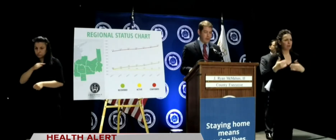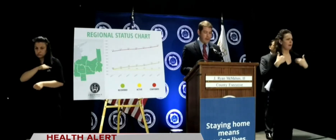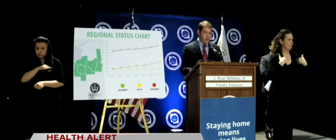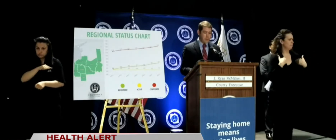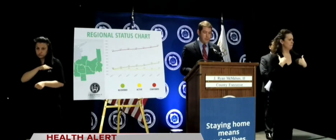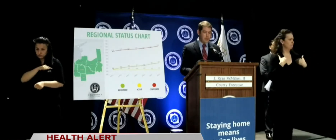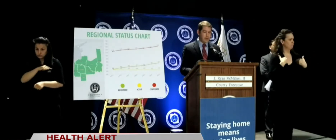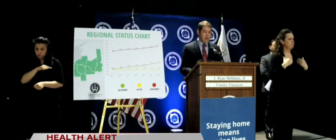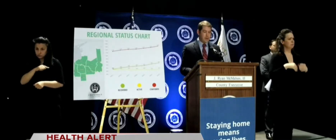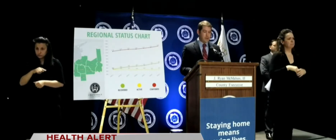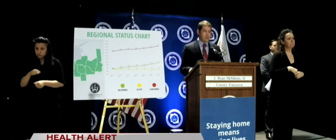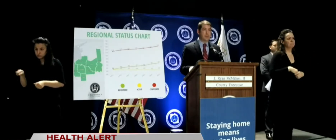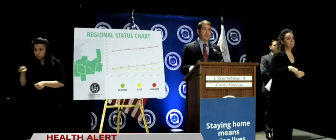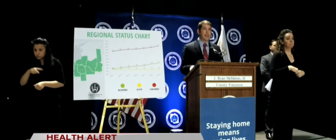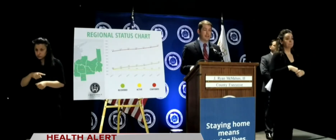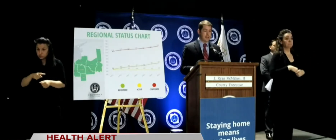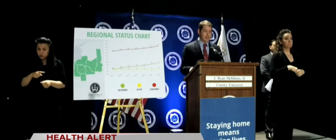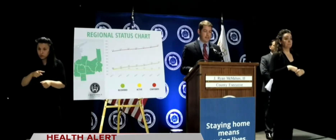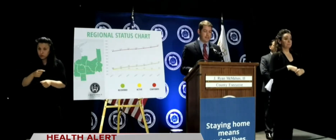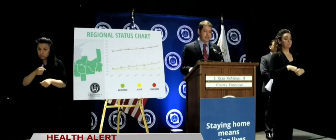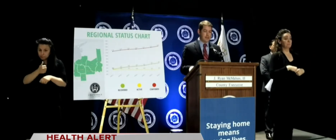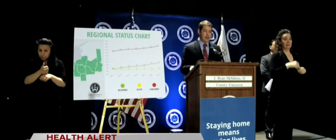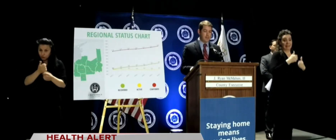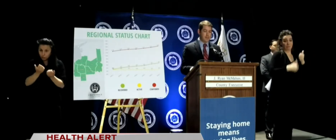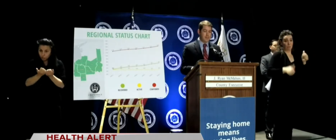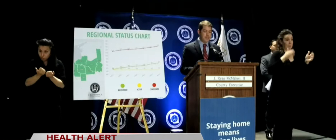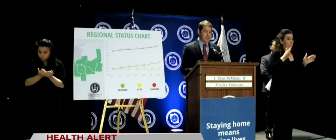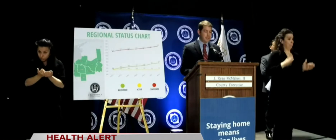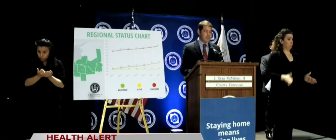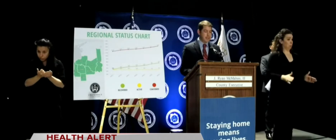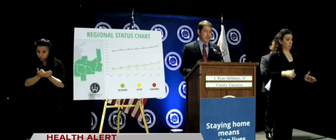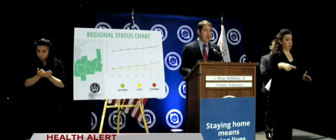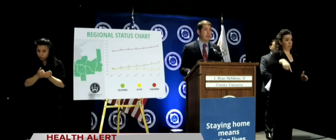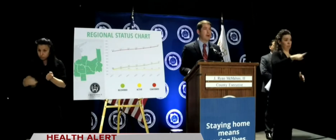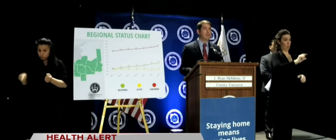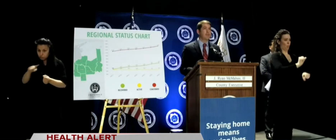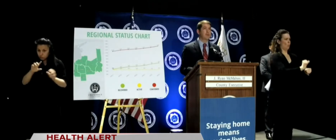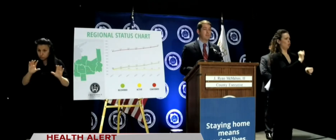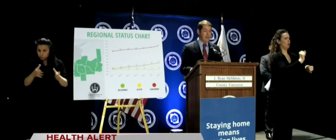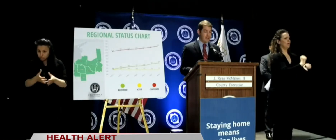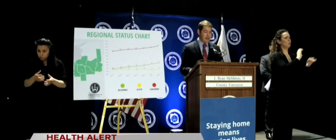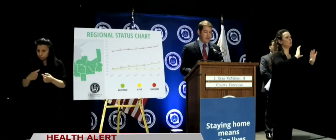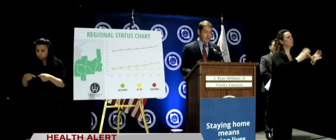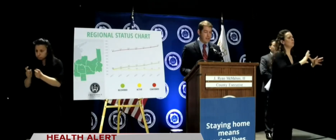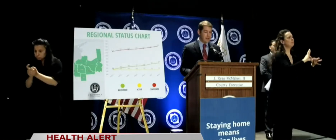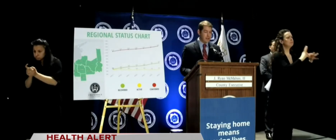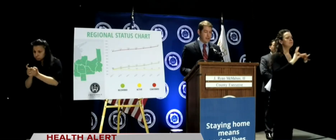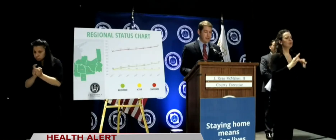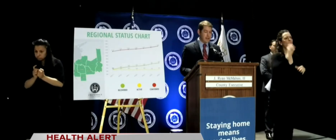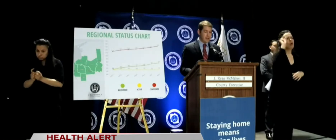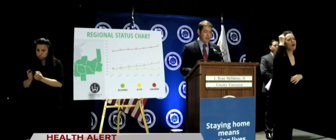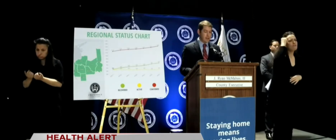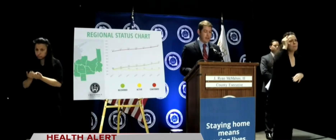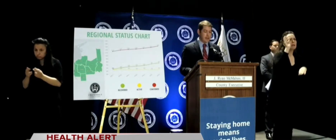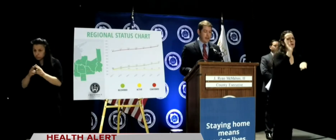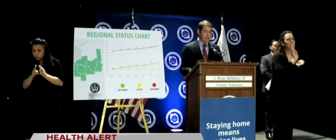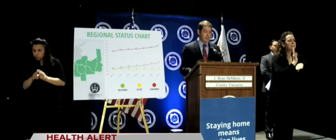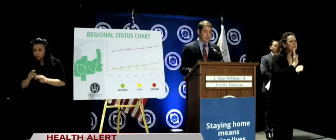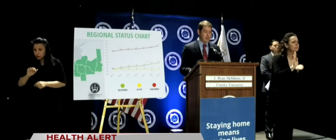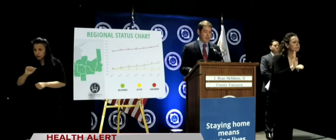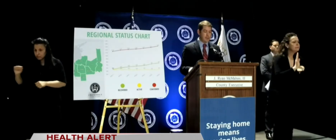number of working groups which represented governments, businesses, and nonprofits from 5 counties. So that